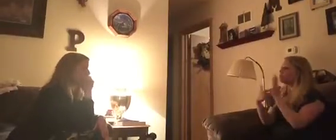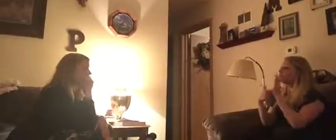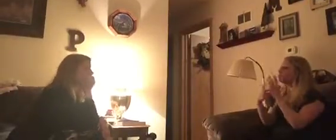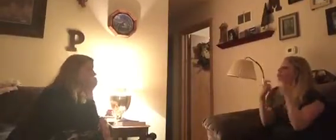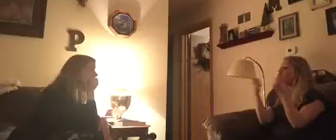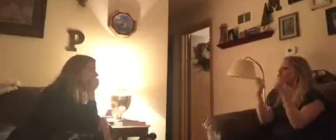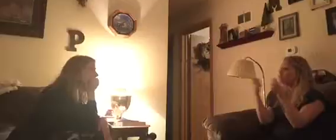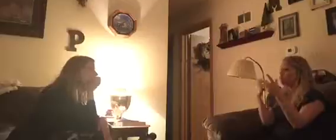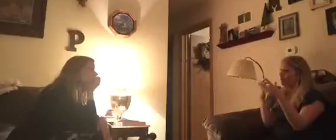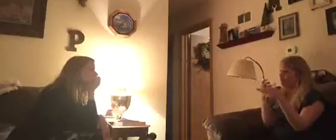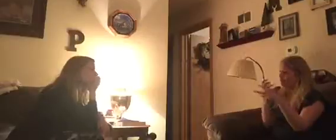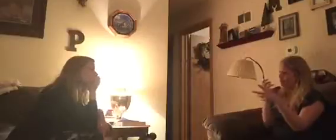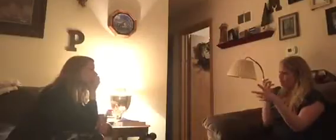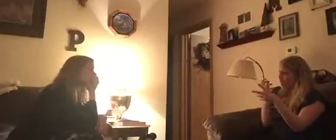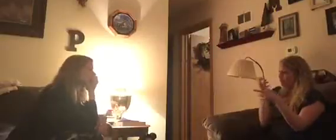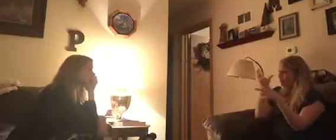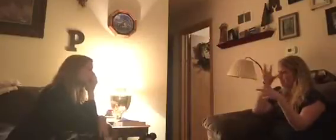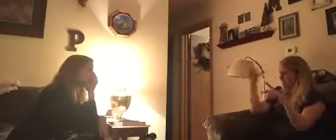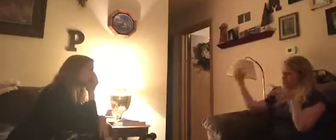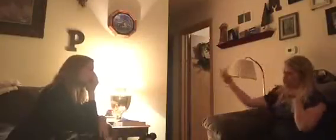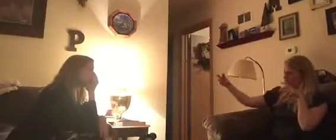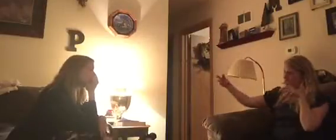you hit a deer with that hail damaged hood,